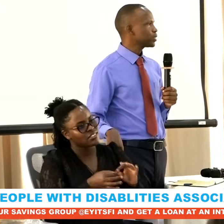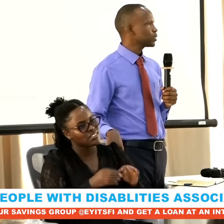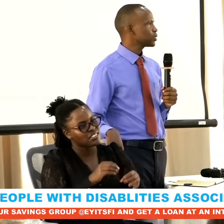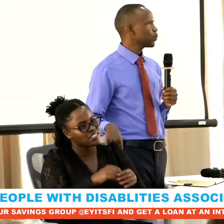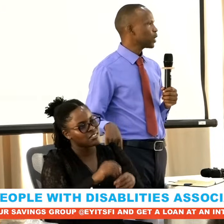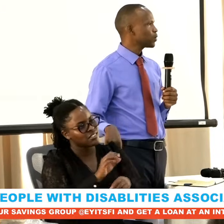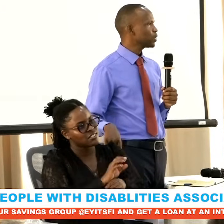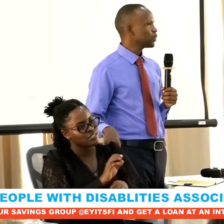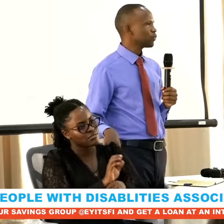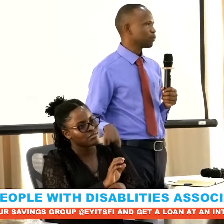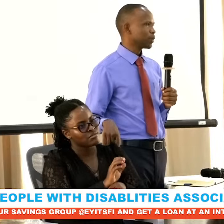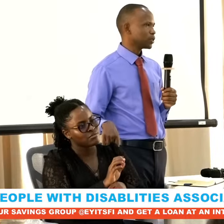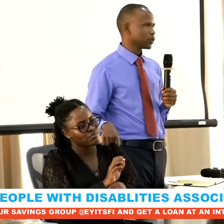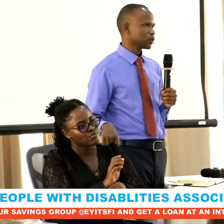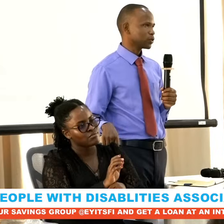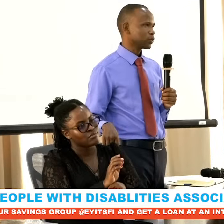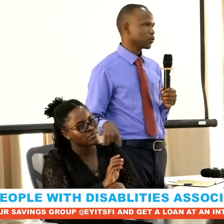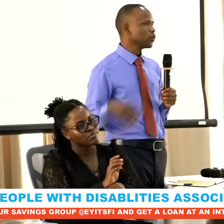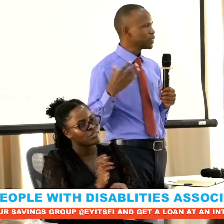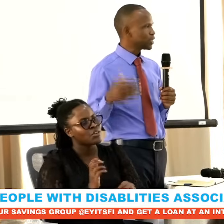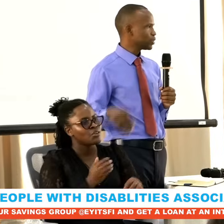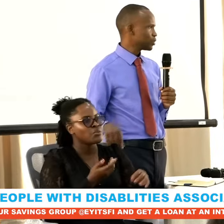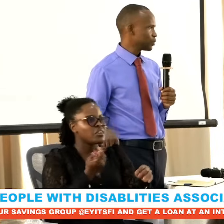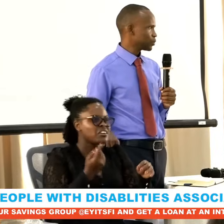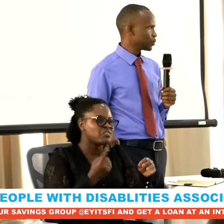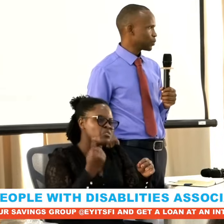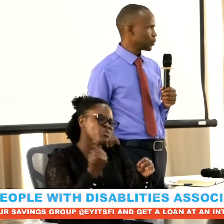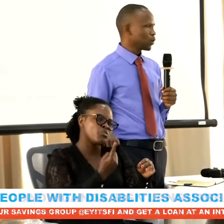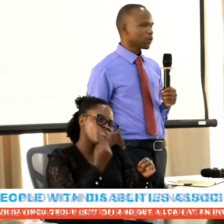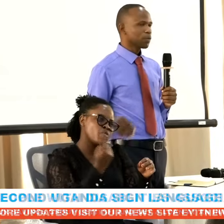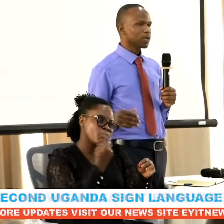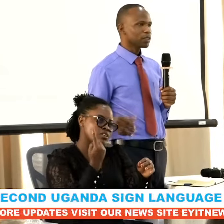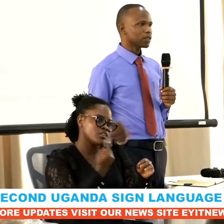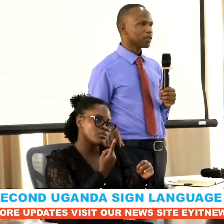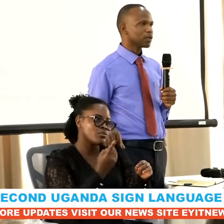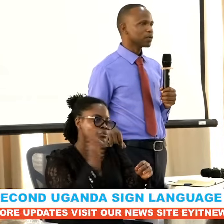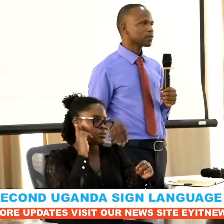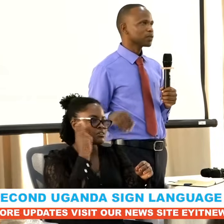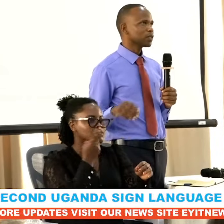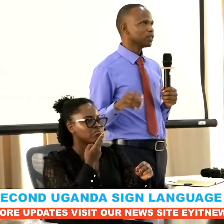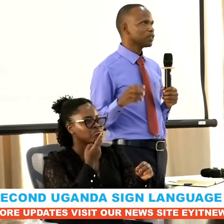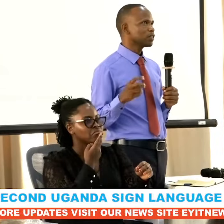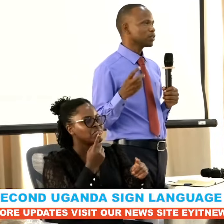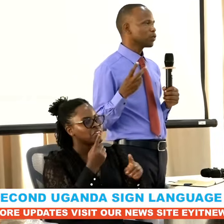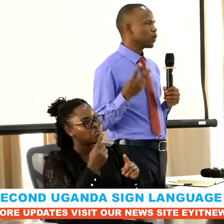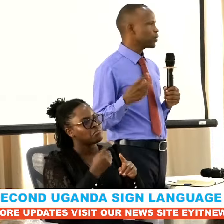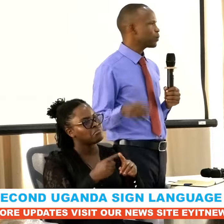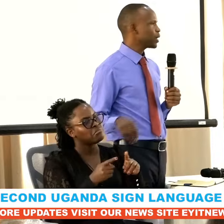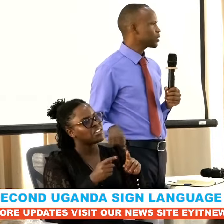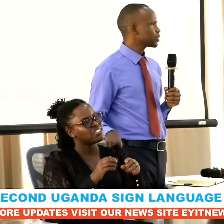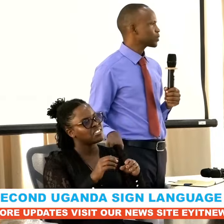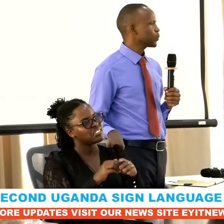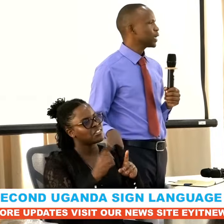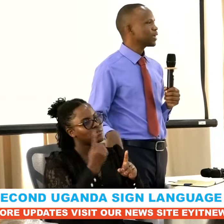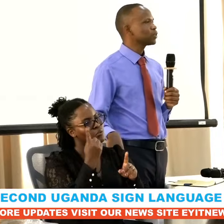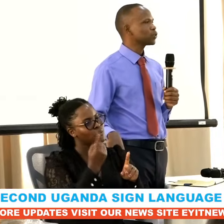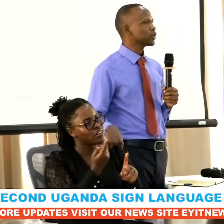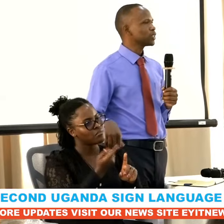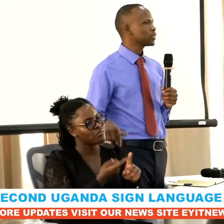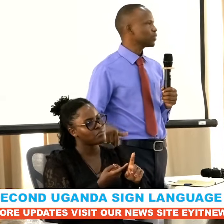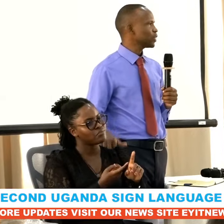had one deaf person whom they knew. But in 1 month, we